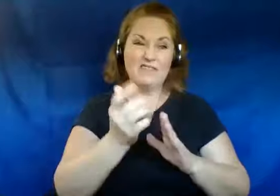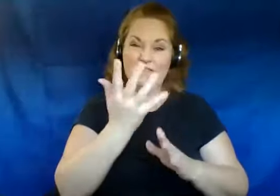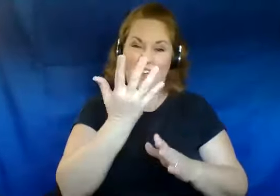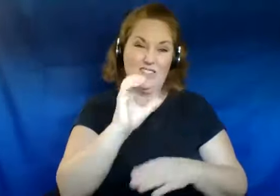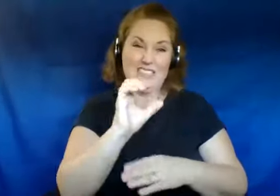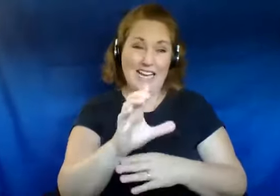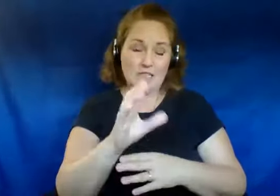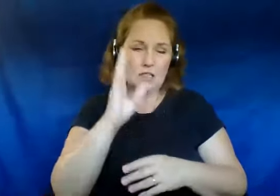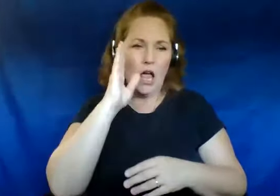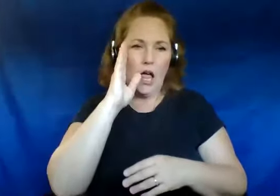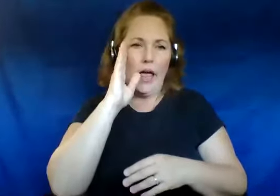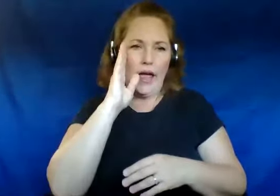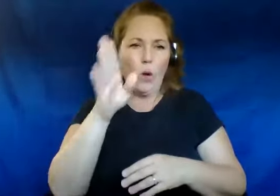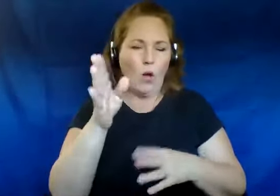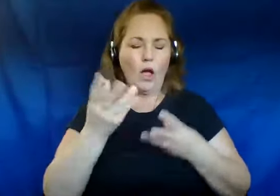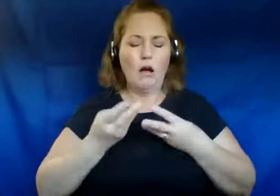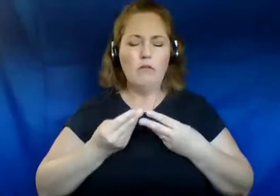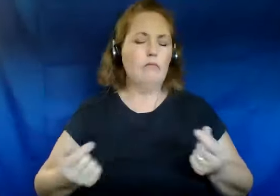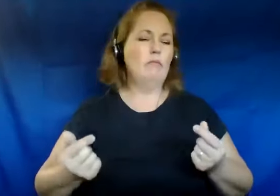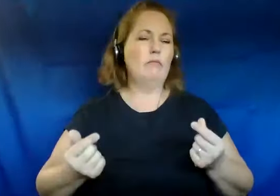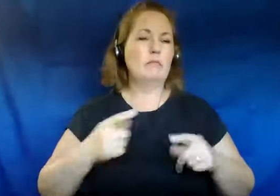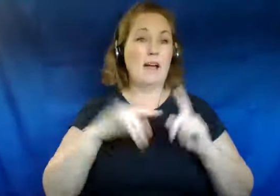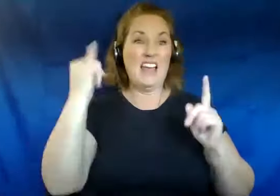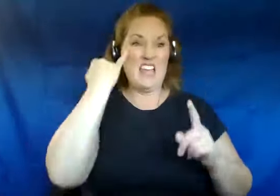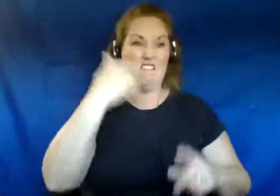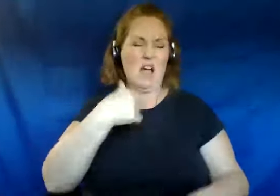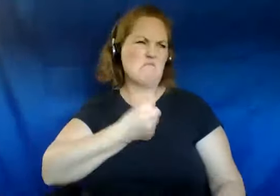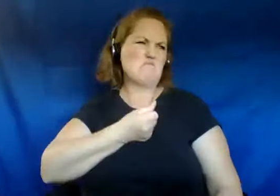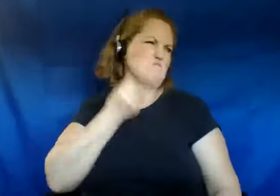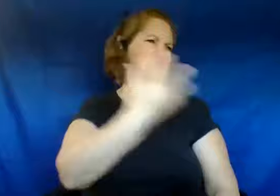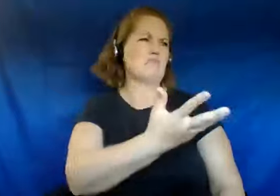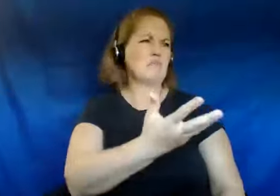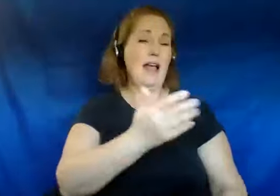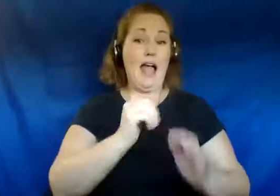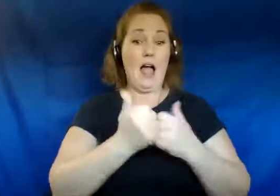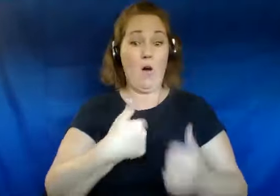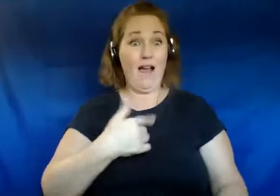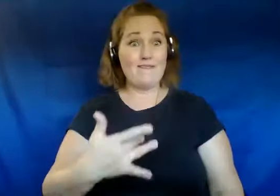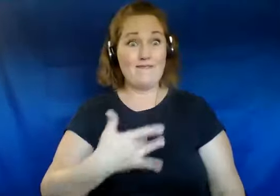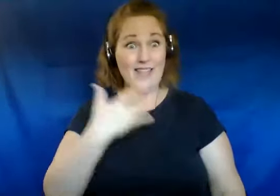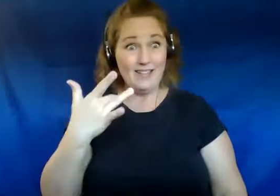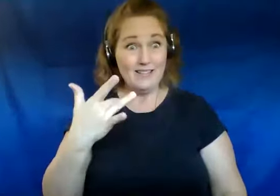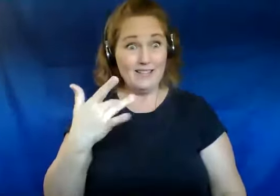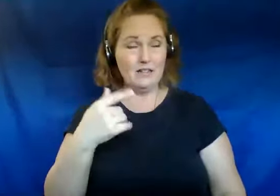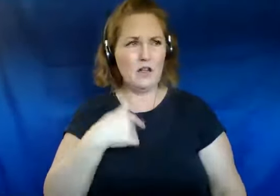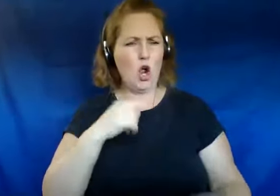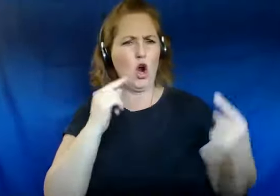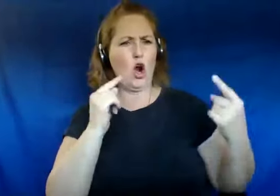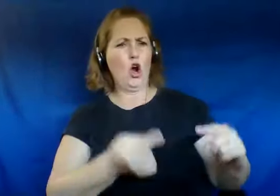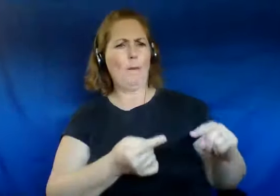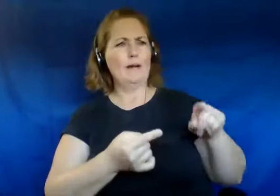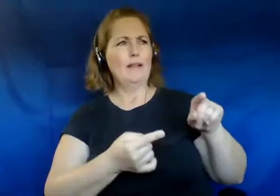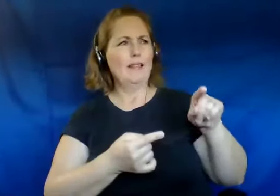pass. And if I just blast out to somebody how I feel, I have harmed somebody with what